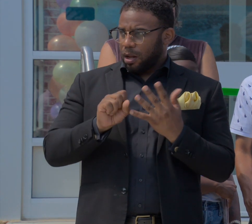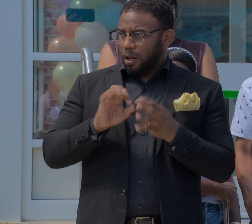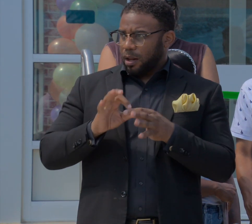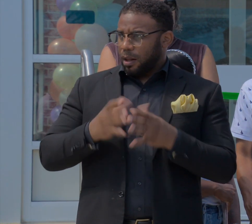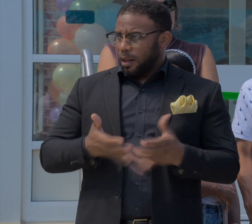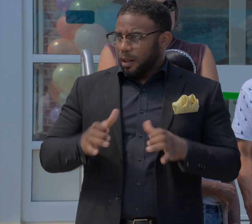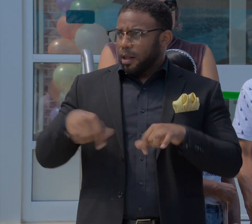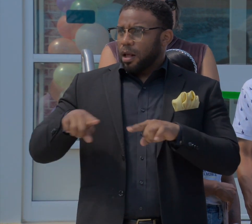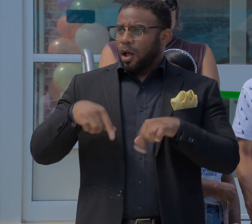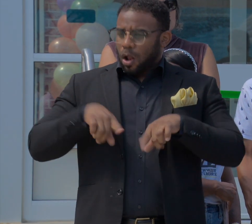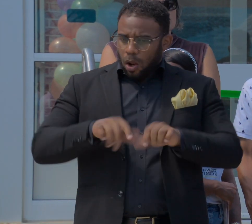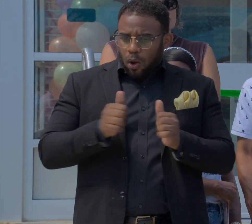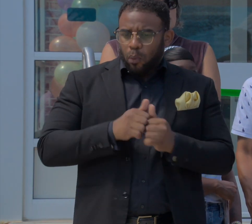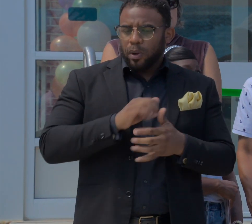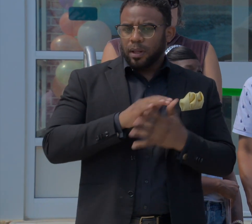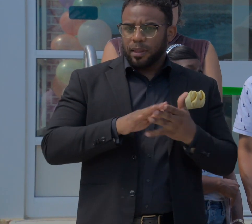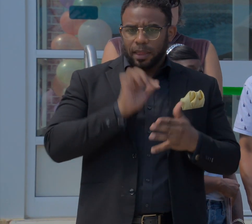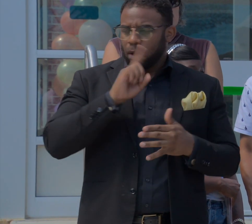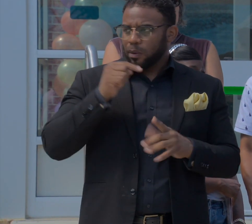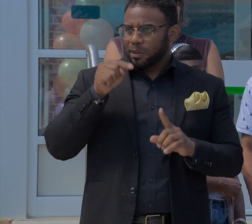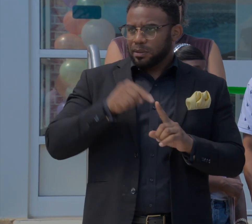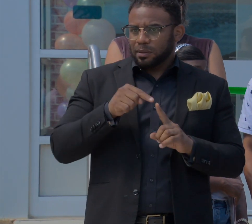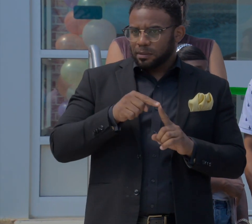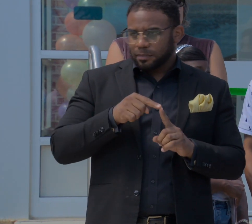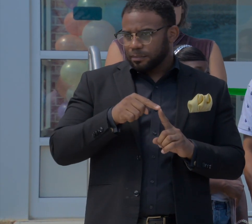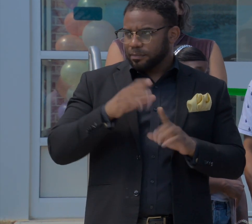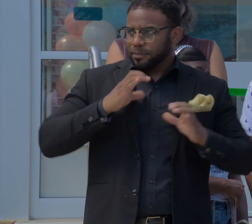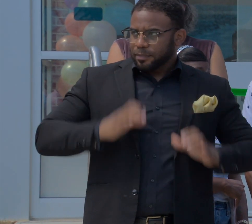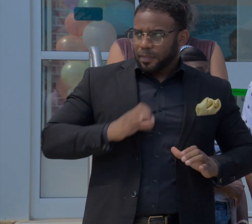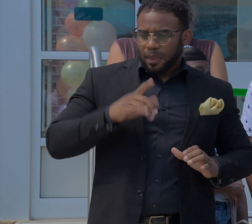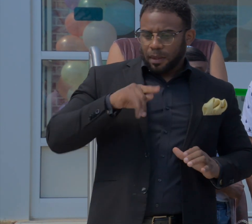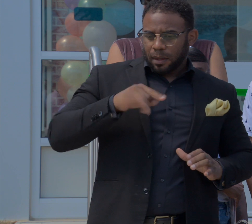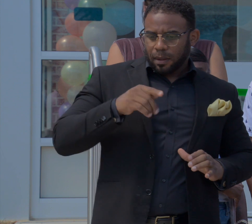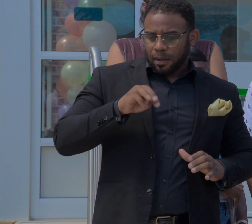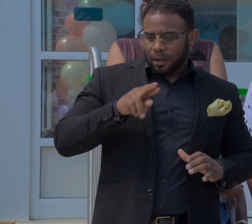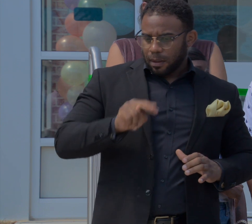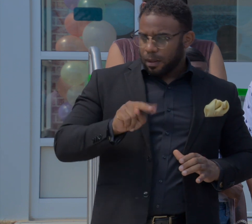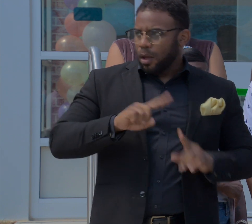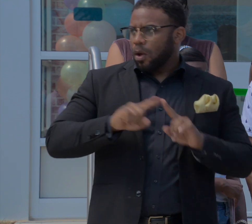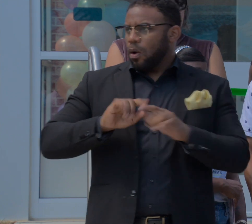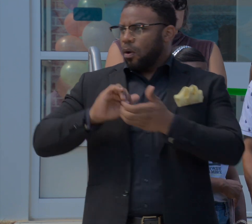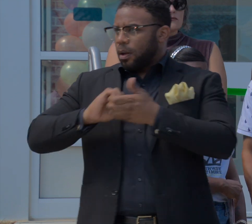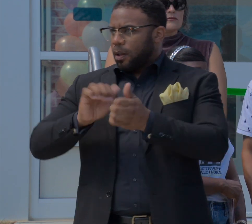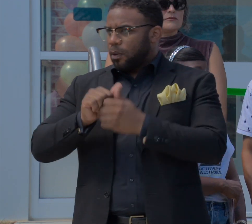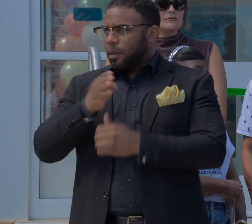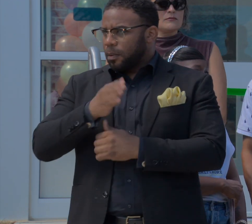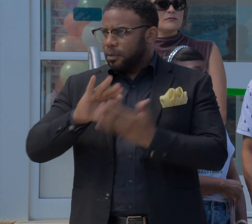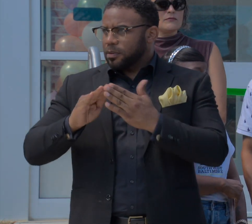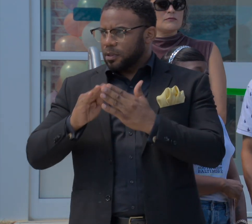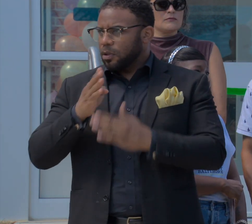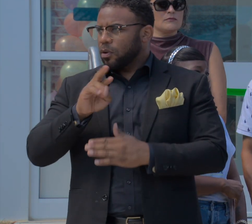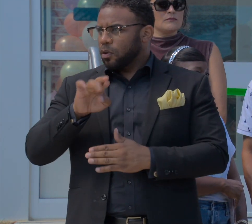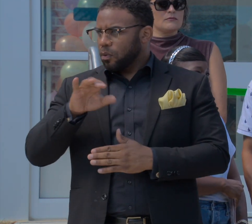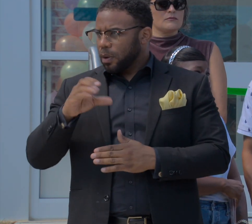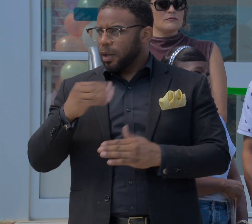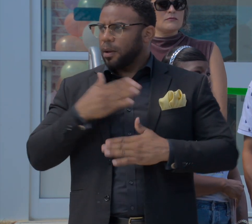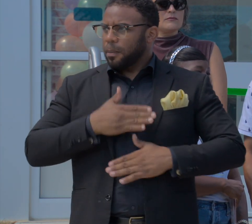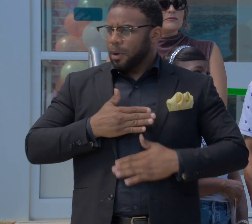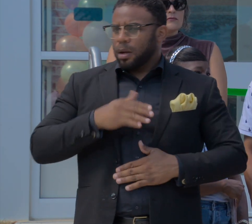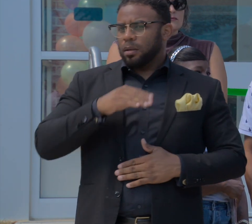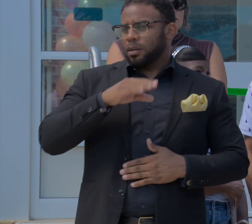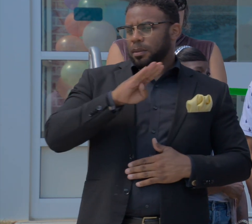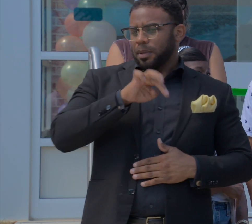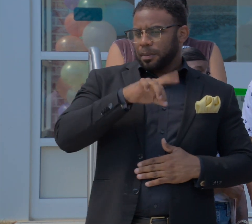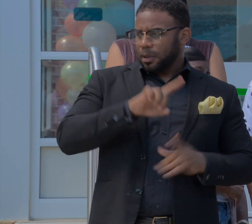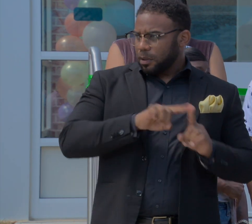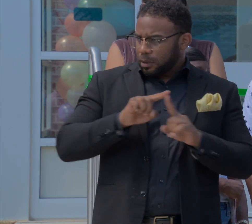area, along with not only just the citizens of Pigtown, but also in collaboration with Baltimore City Recreation Parks and BPD as well.